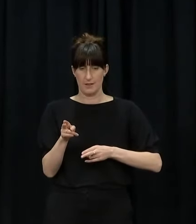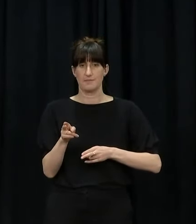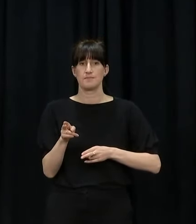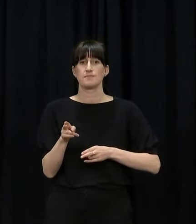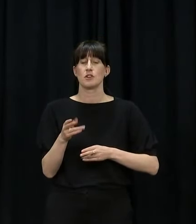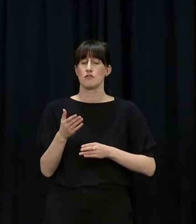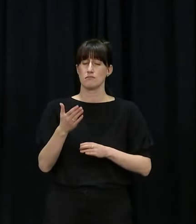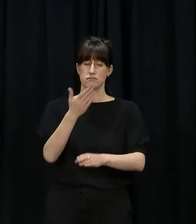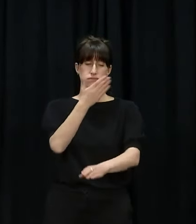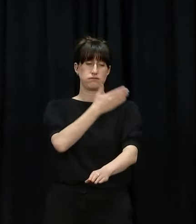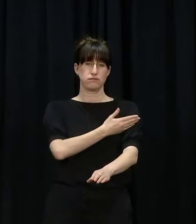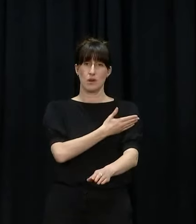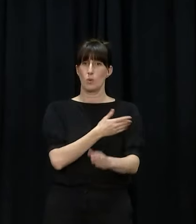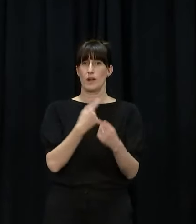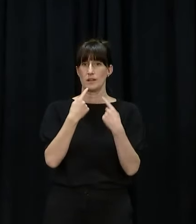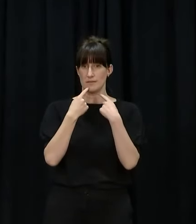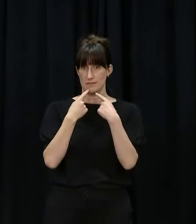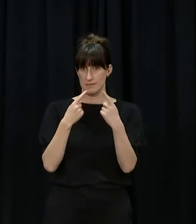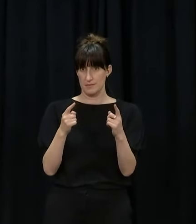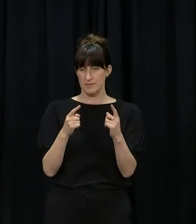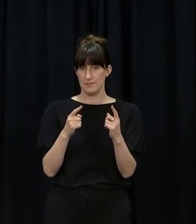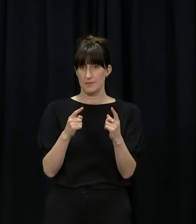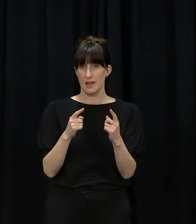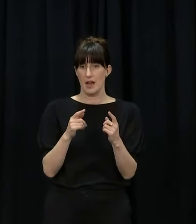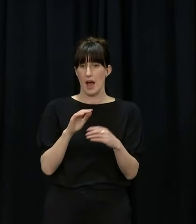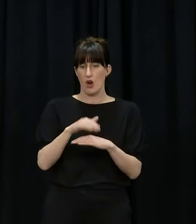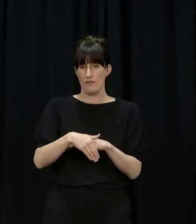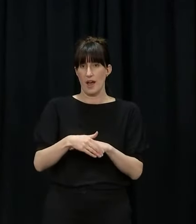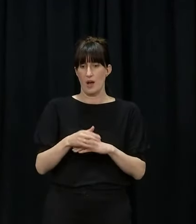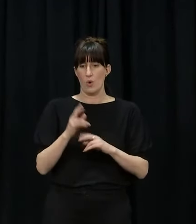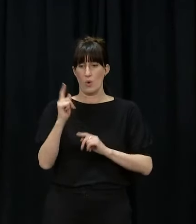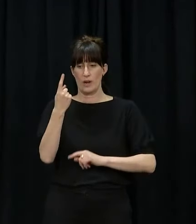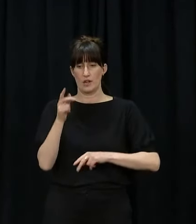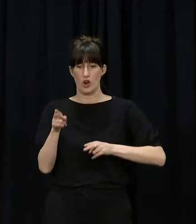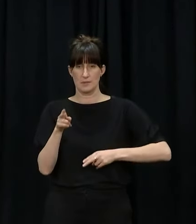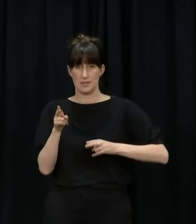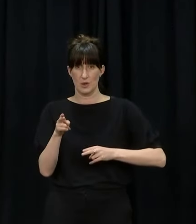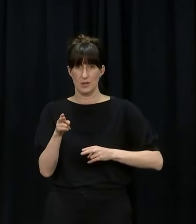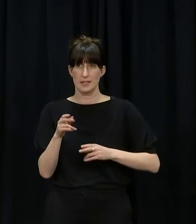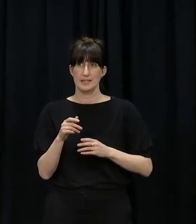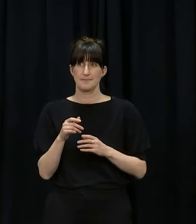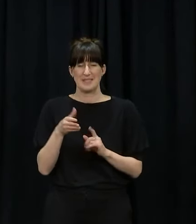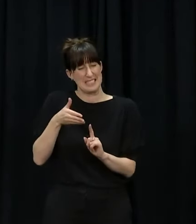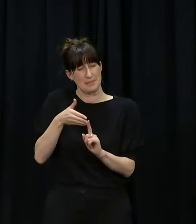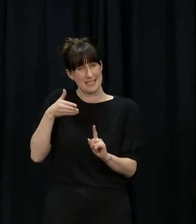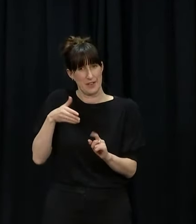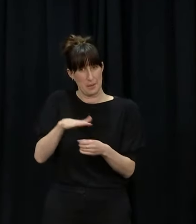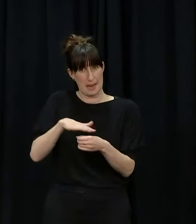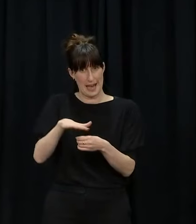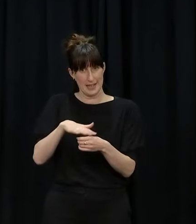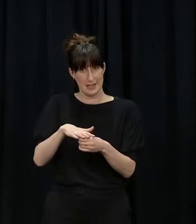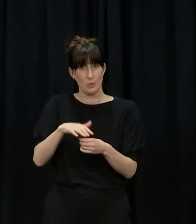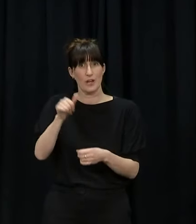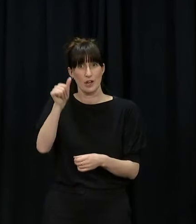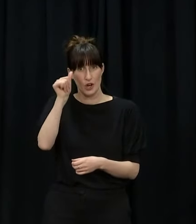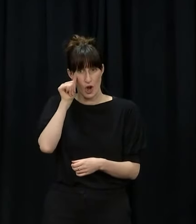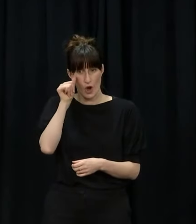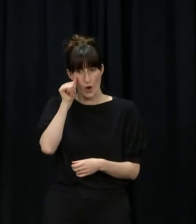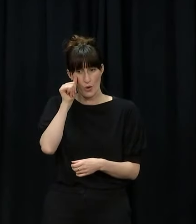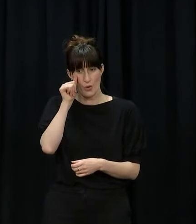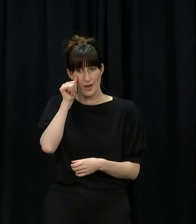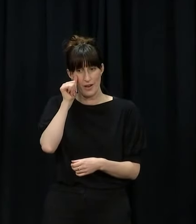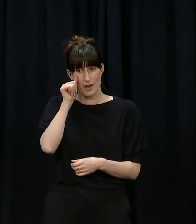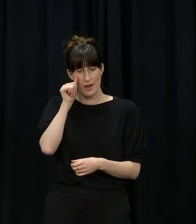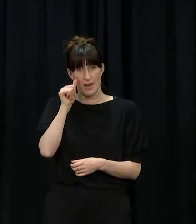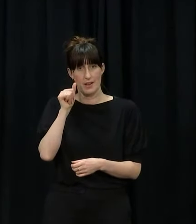right at the start. So it's not so much that it's alongside other locations of interest. It's a very specific setting in which there's a